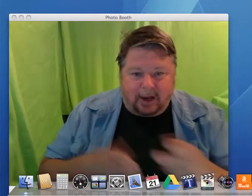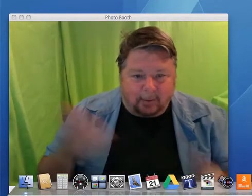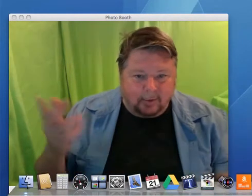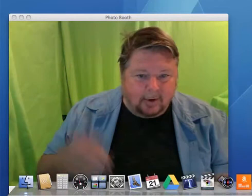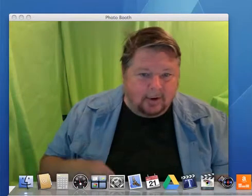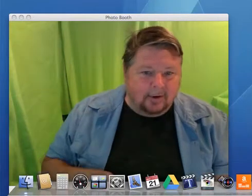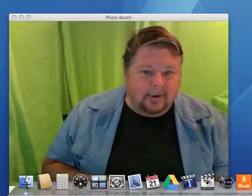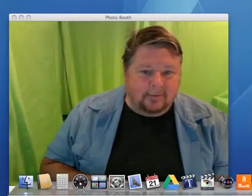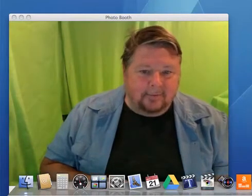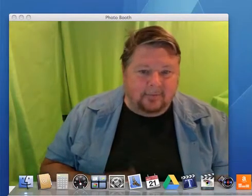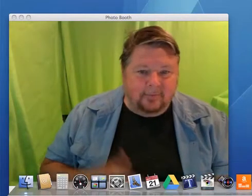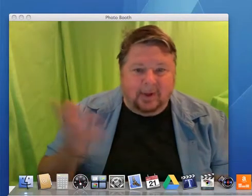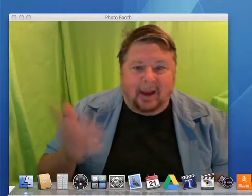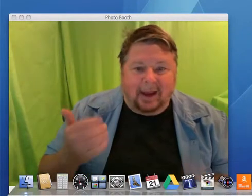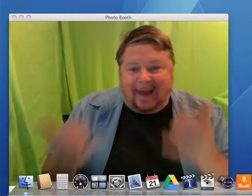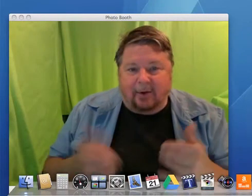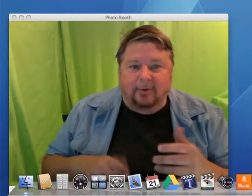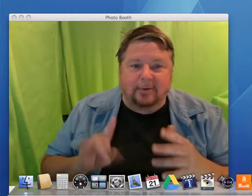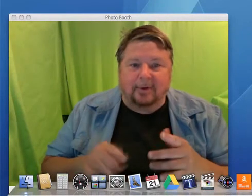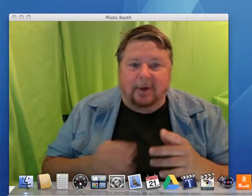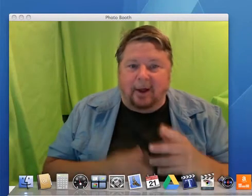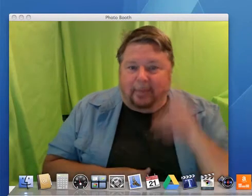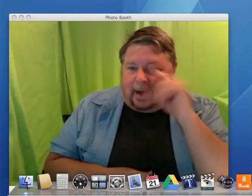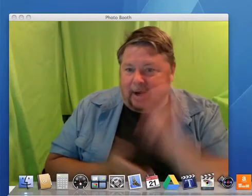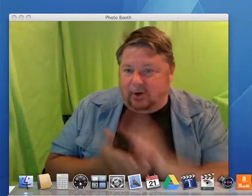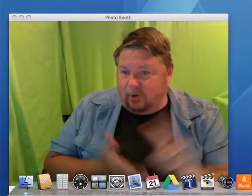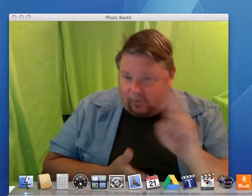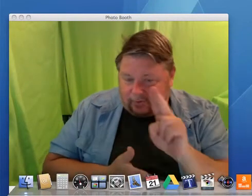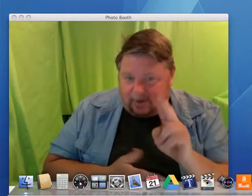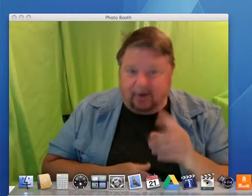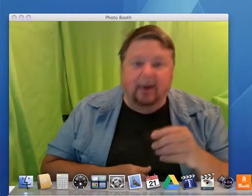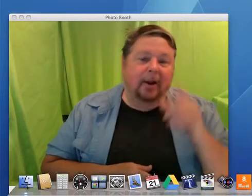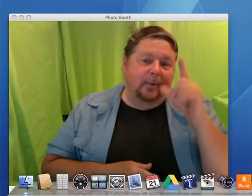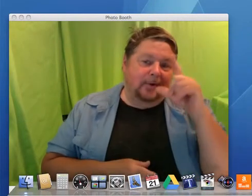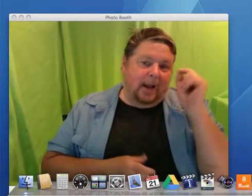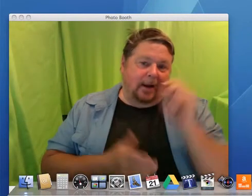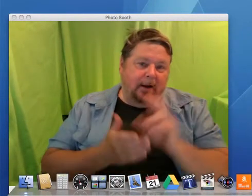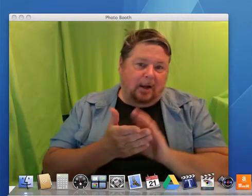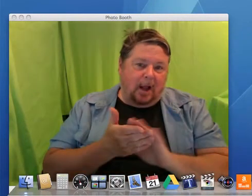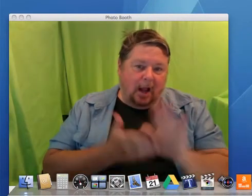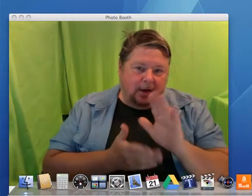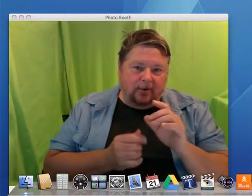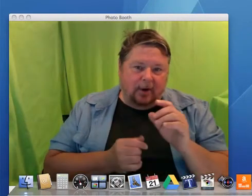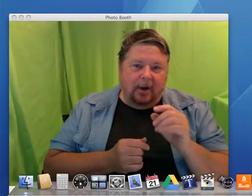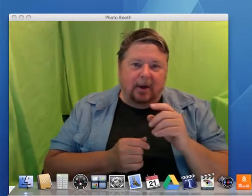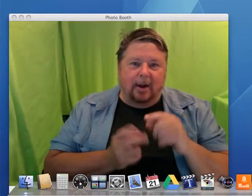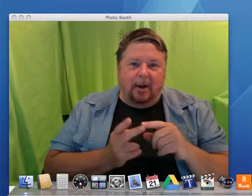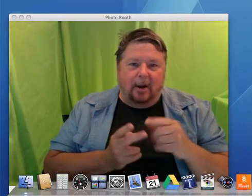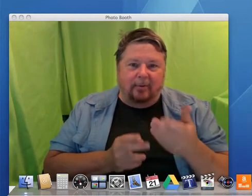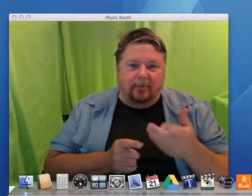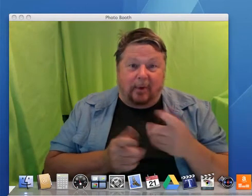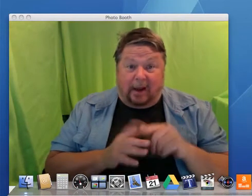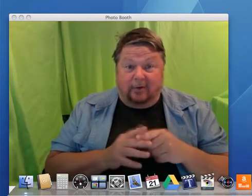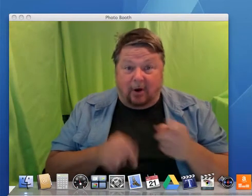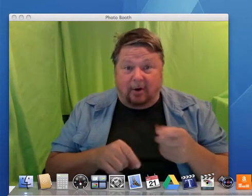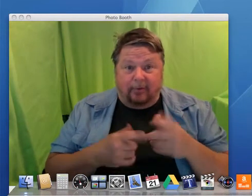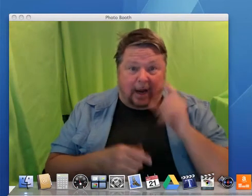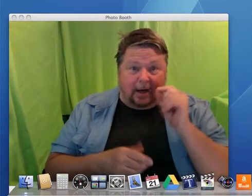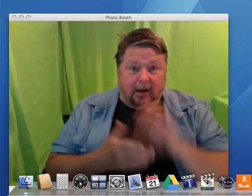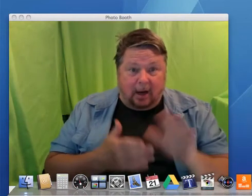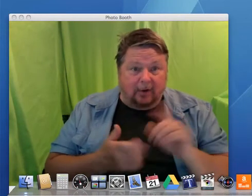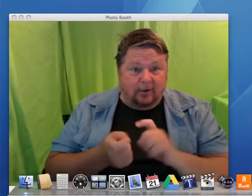the name. It's now Gallaudet University. It was Gallaudet College. When I started,